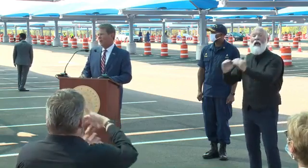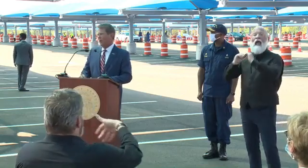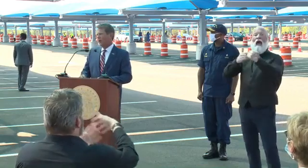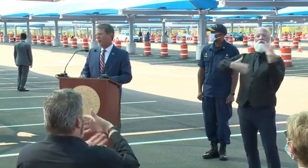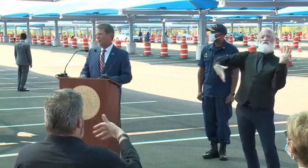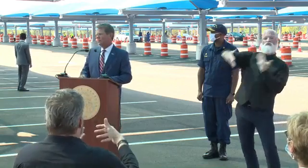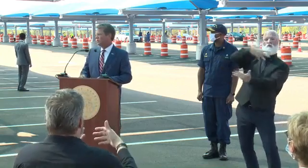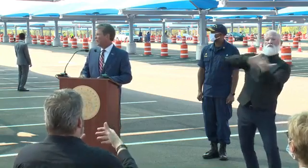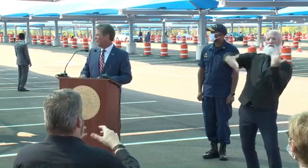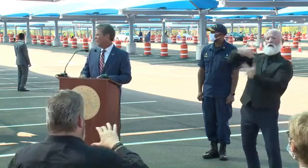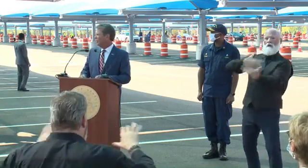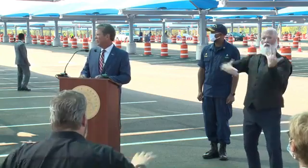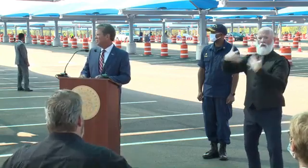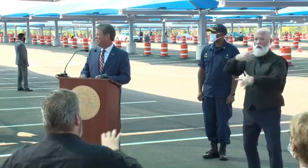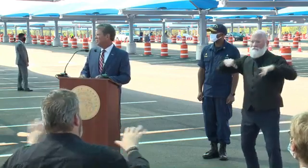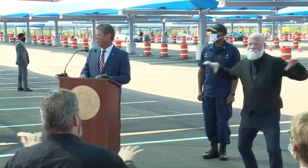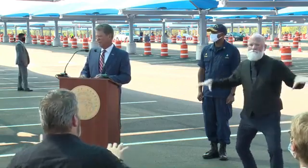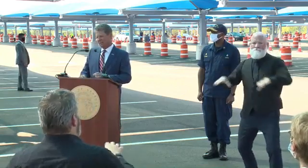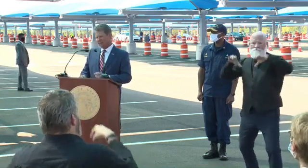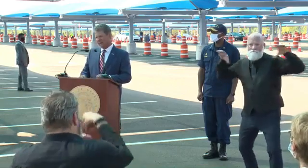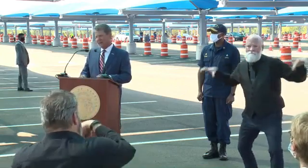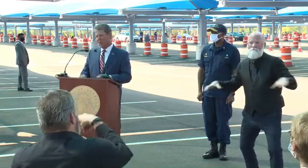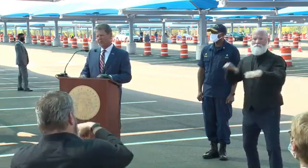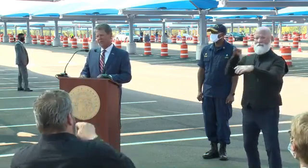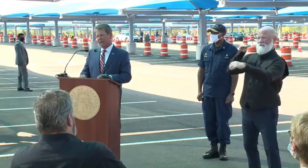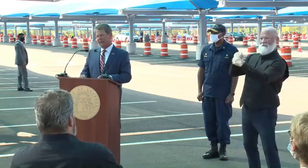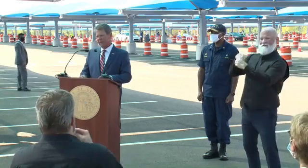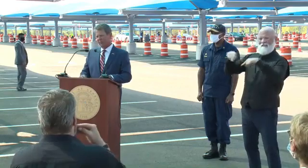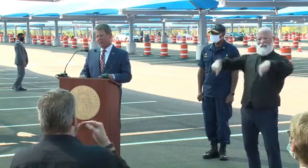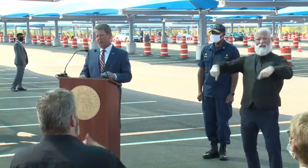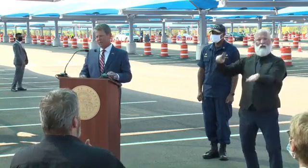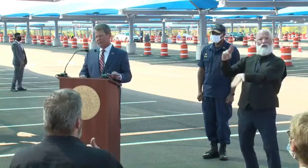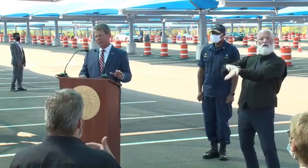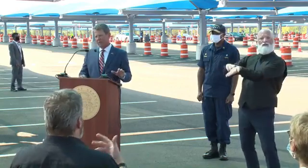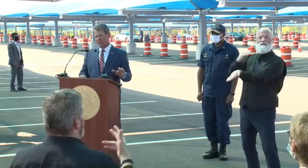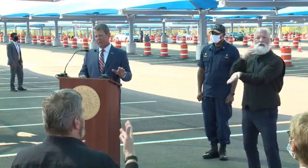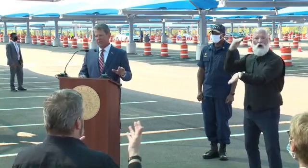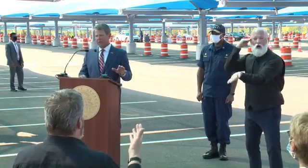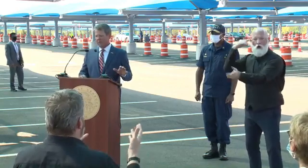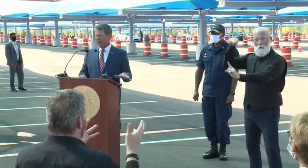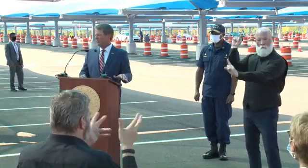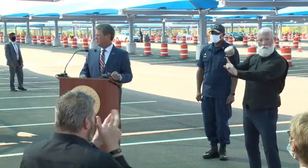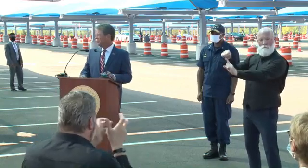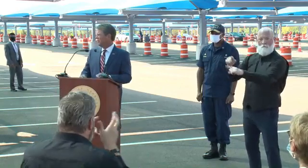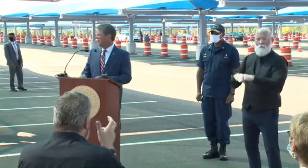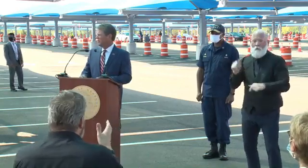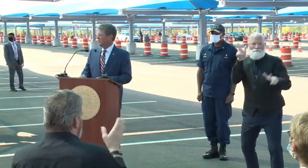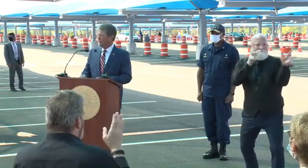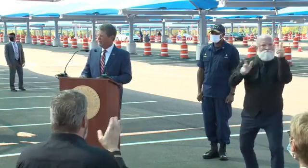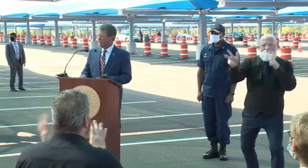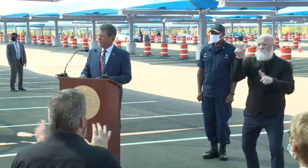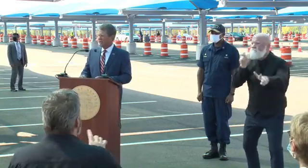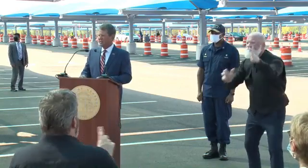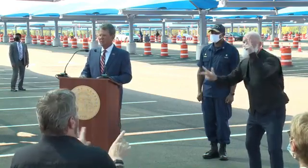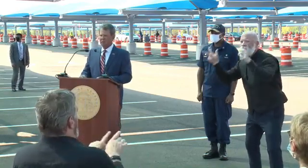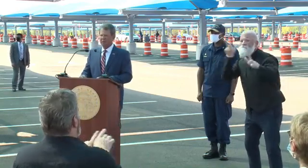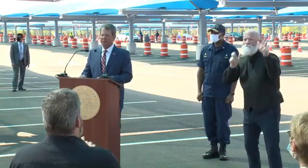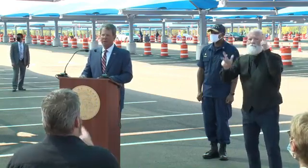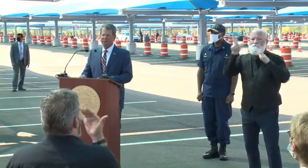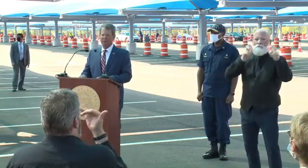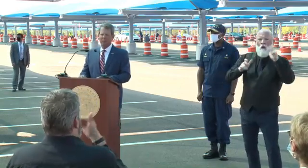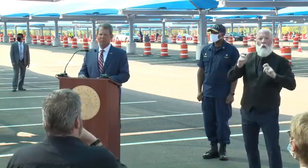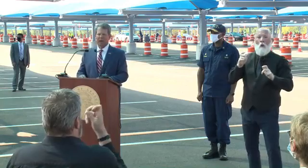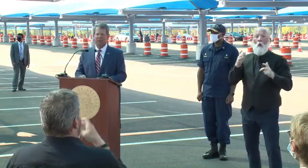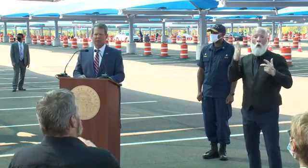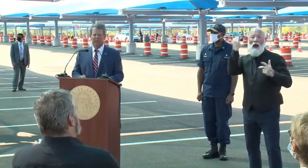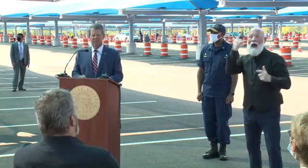home to try to help with that situation. I'm very open to that, but I'm also, obviously very concerned, because that is a